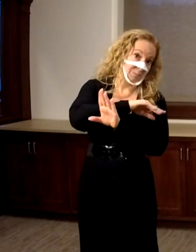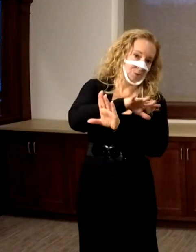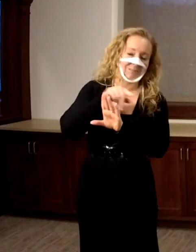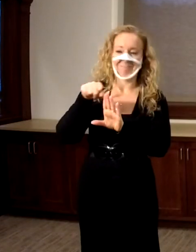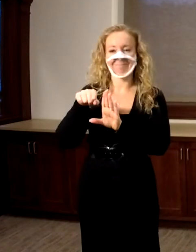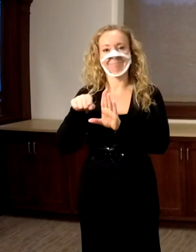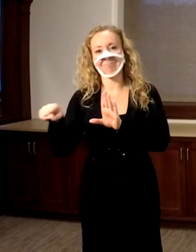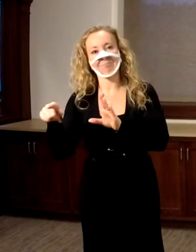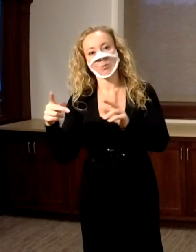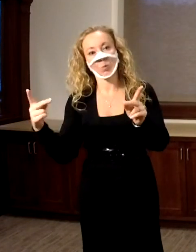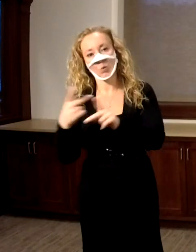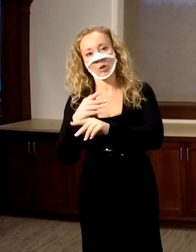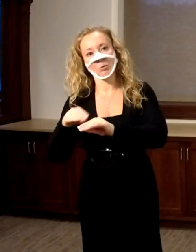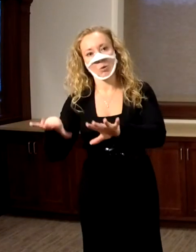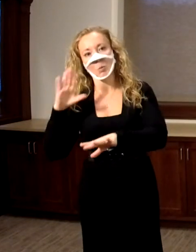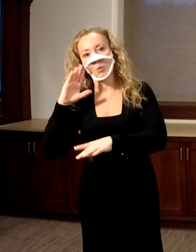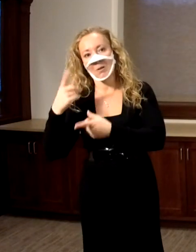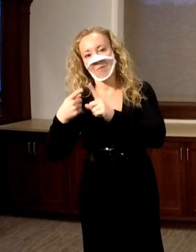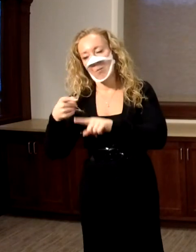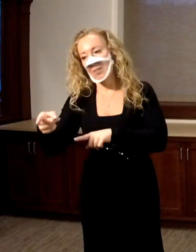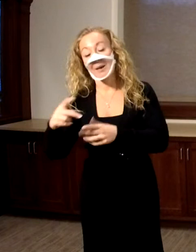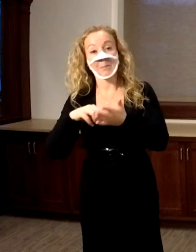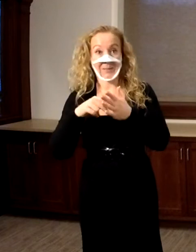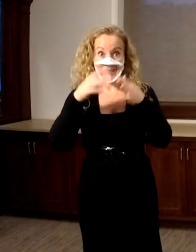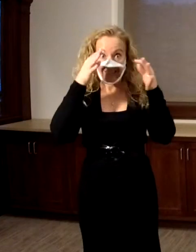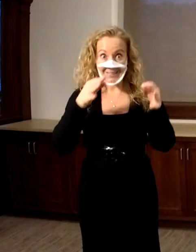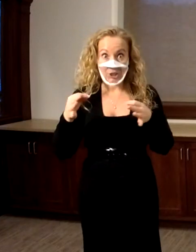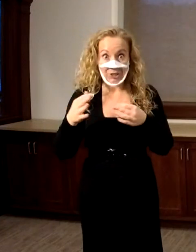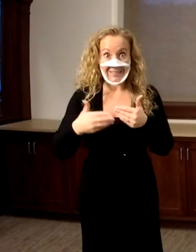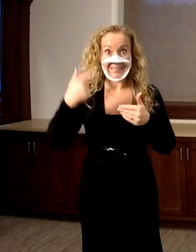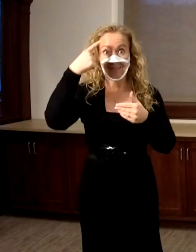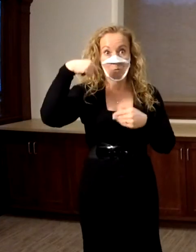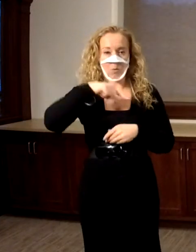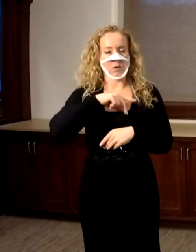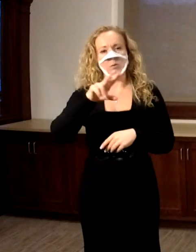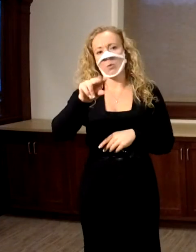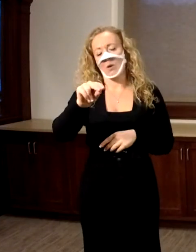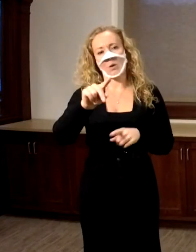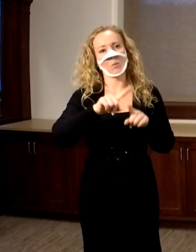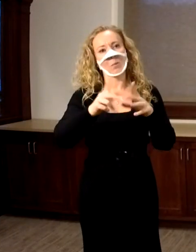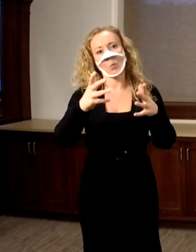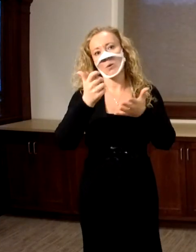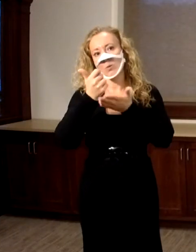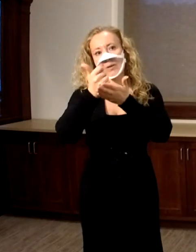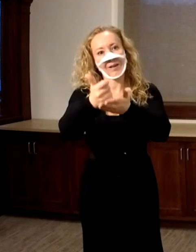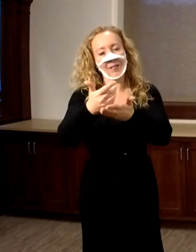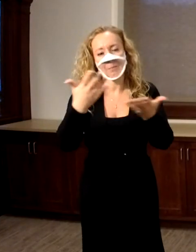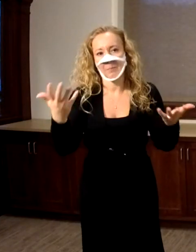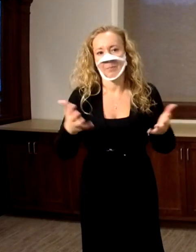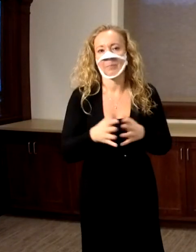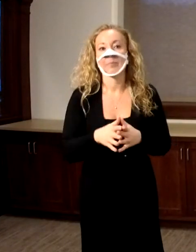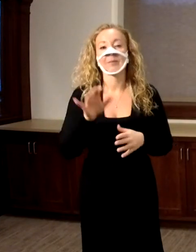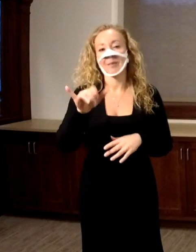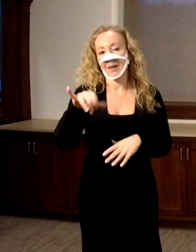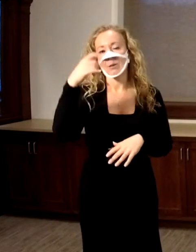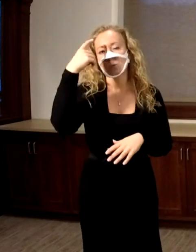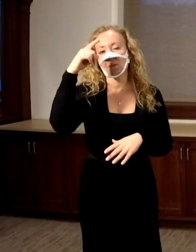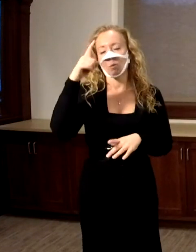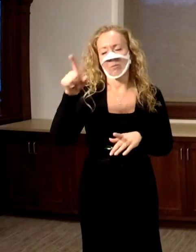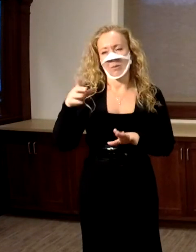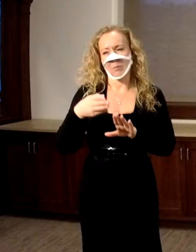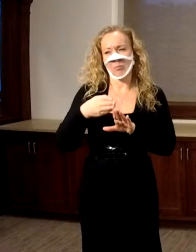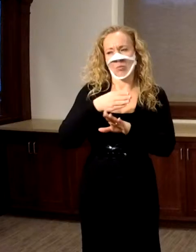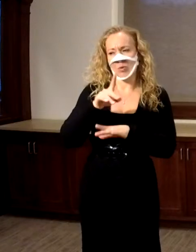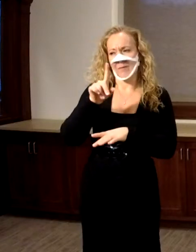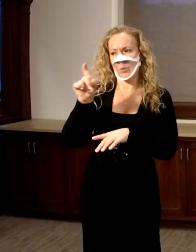are not made easily, and we want to do everything we can to help along these lines. It's one of the reasons why, in the earlier question,